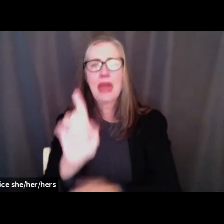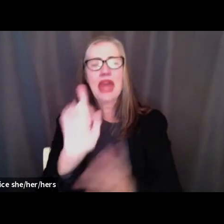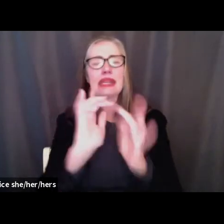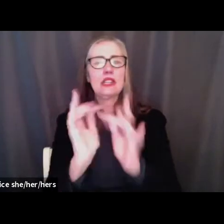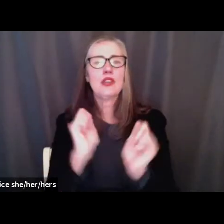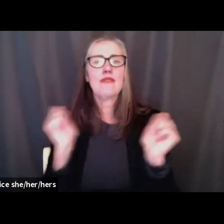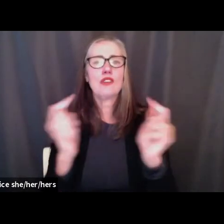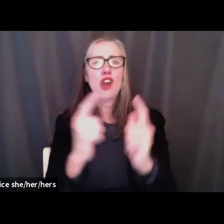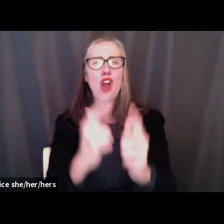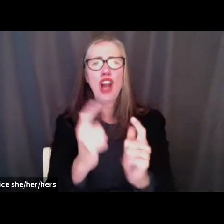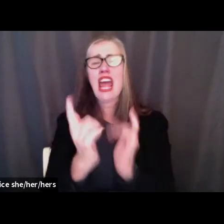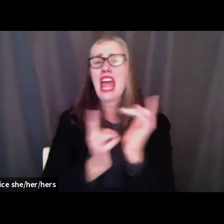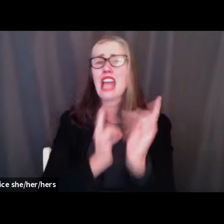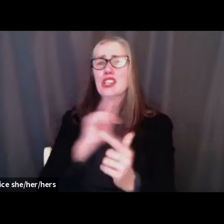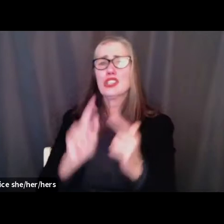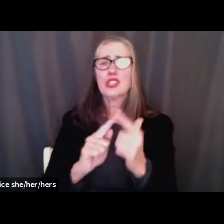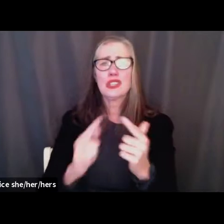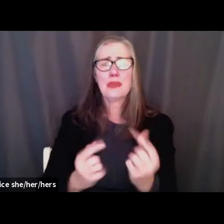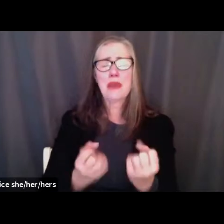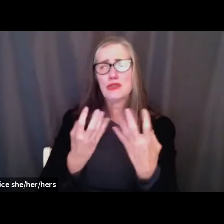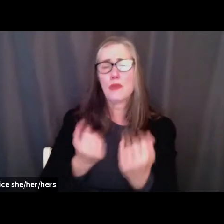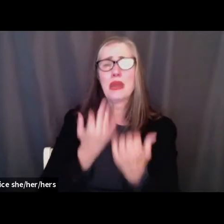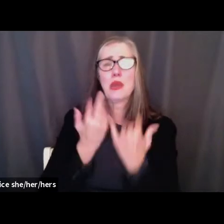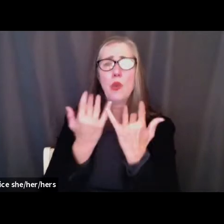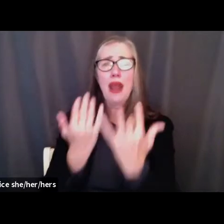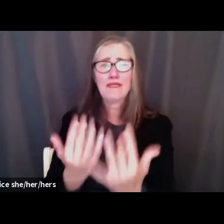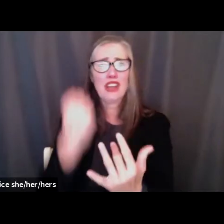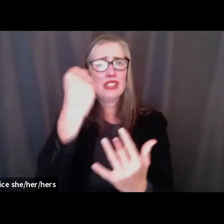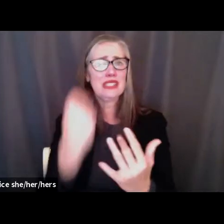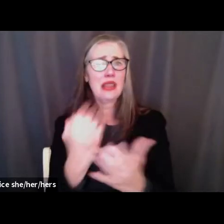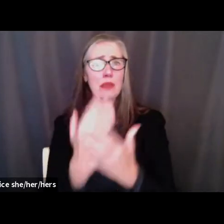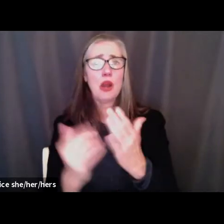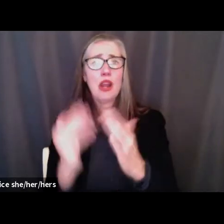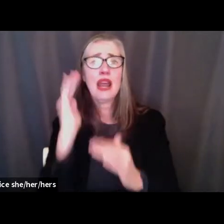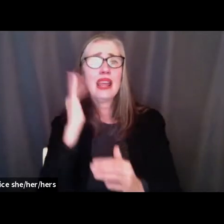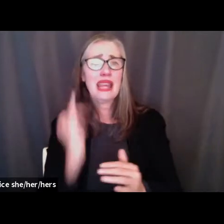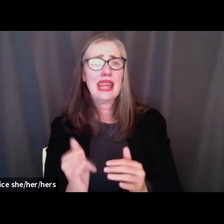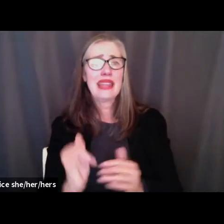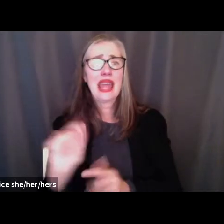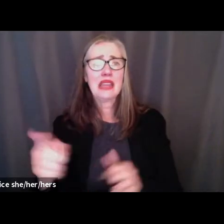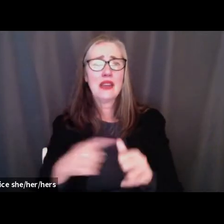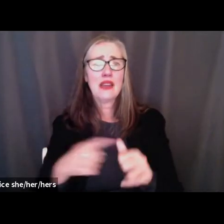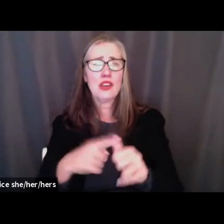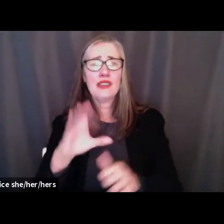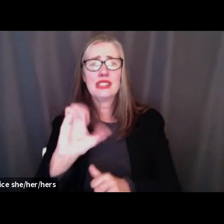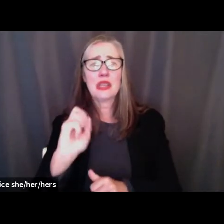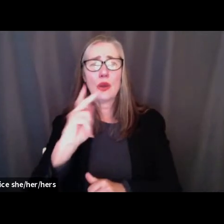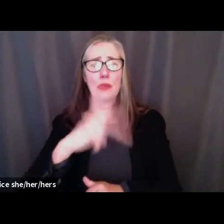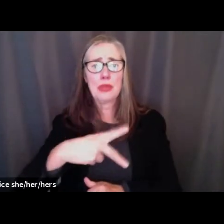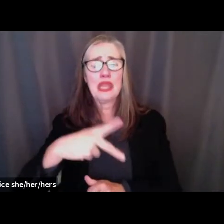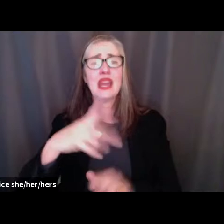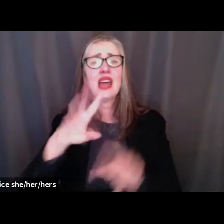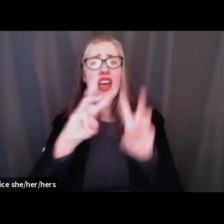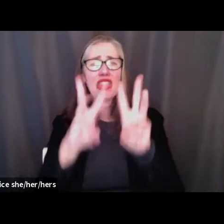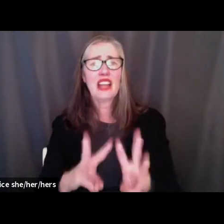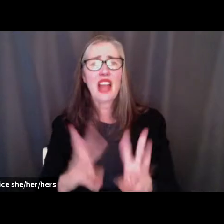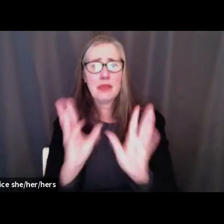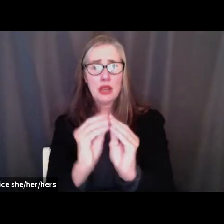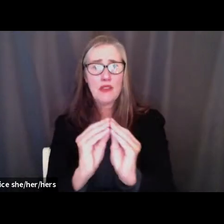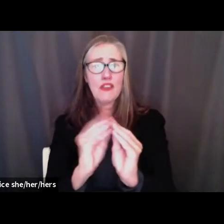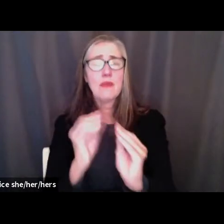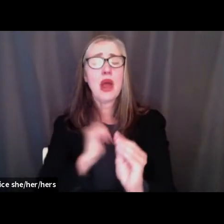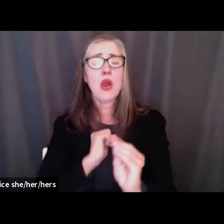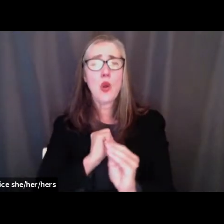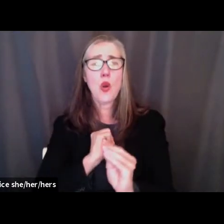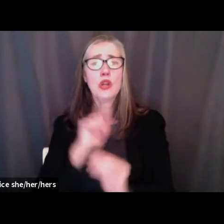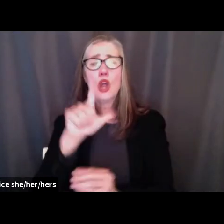in the southern part of the state. The caucus received the firsthand account of COP26 climate conference from our own Lieutenant